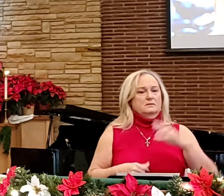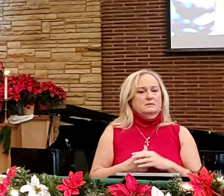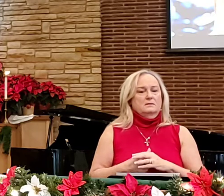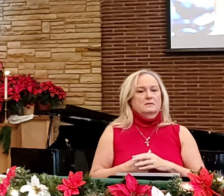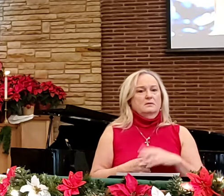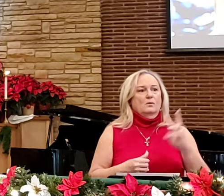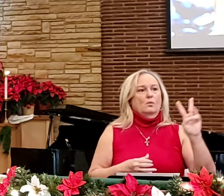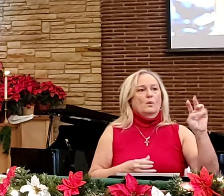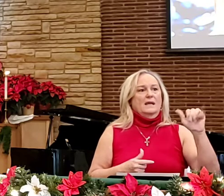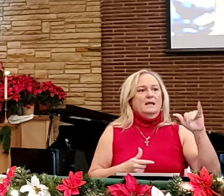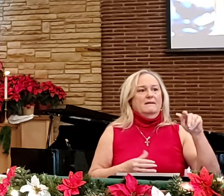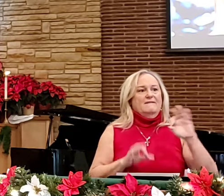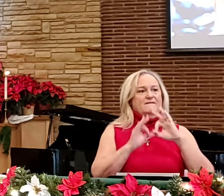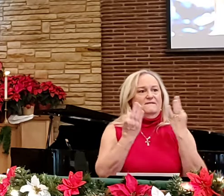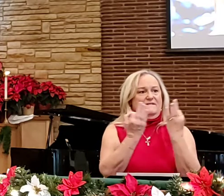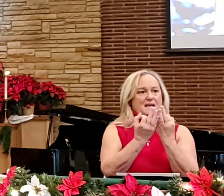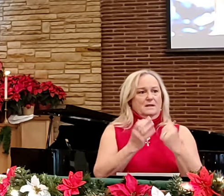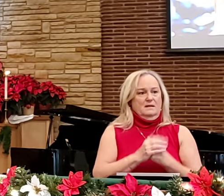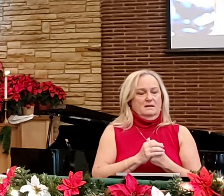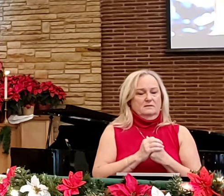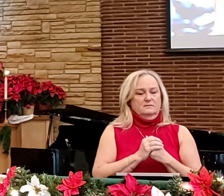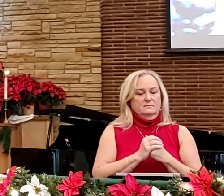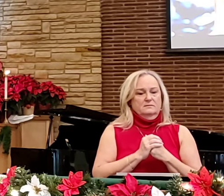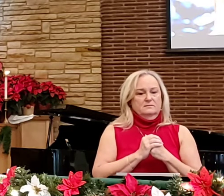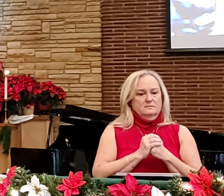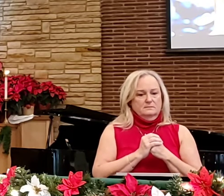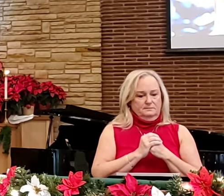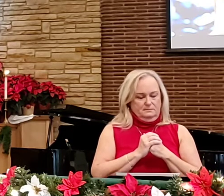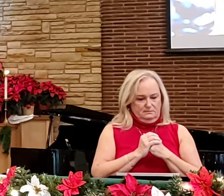and Wayne and his family.